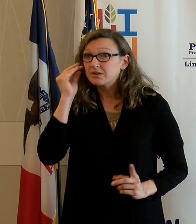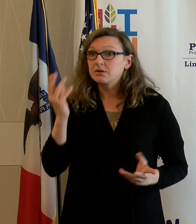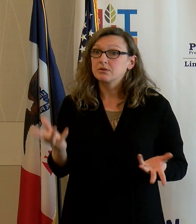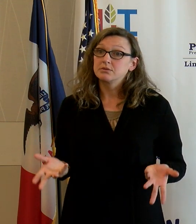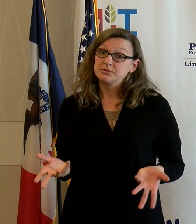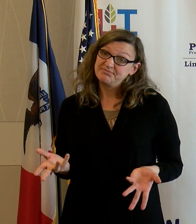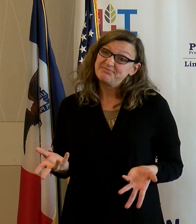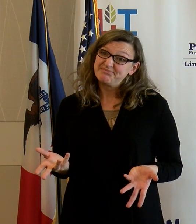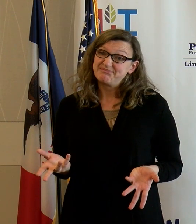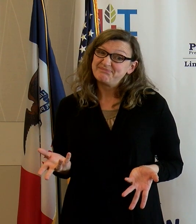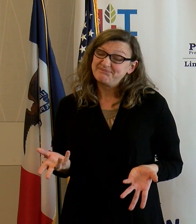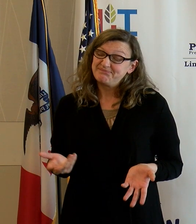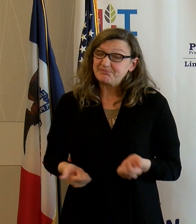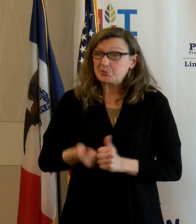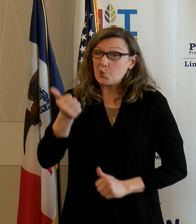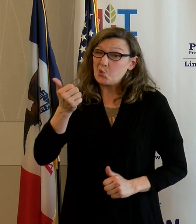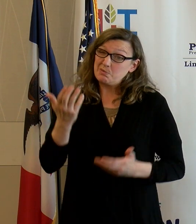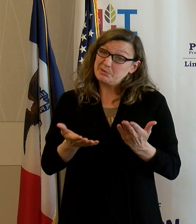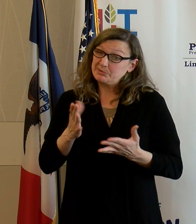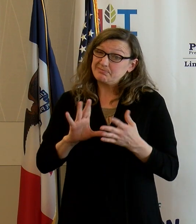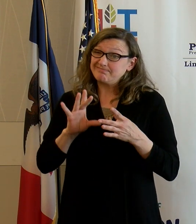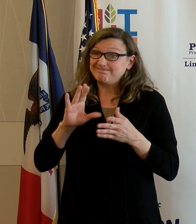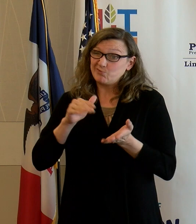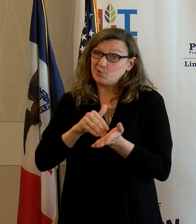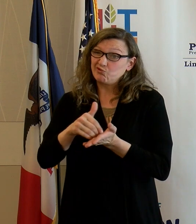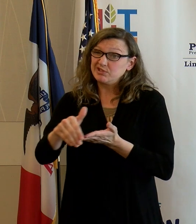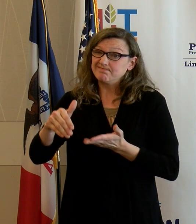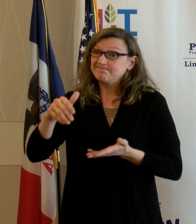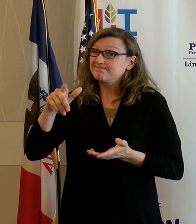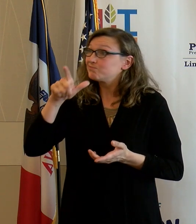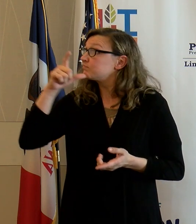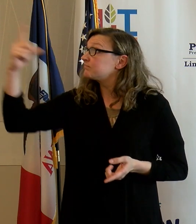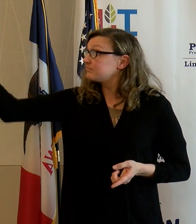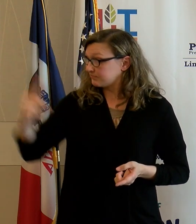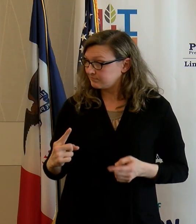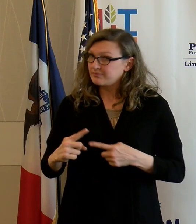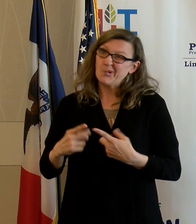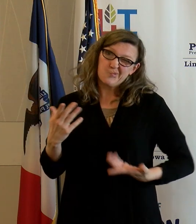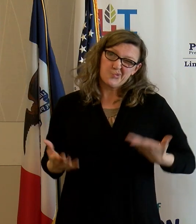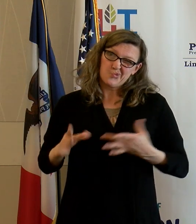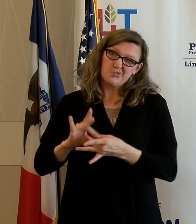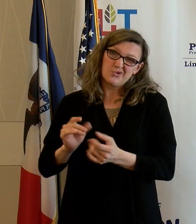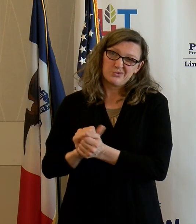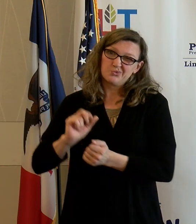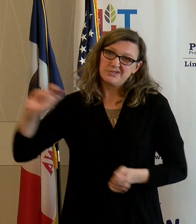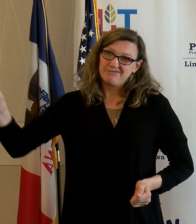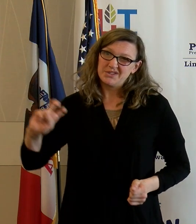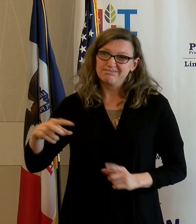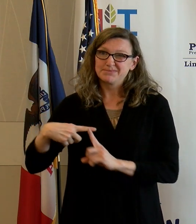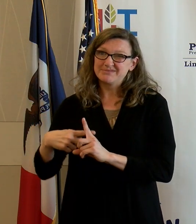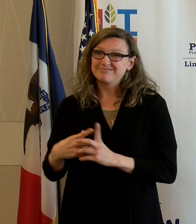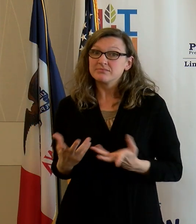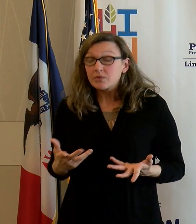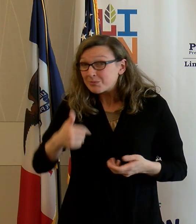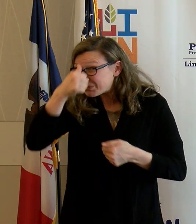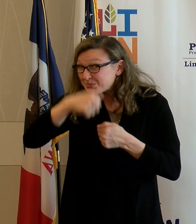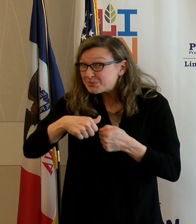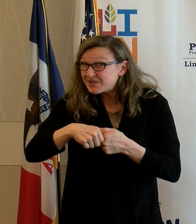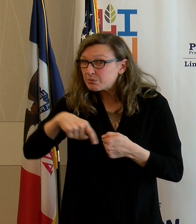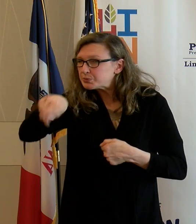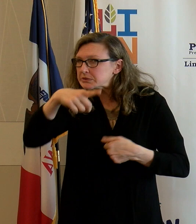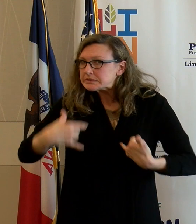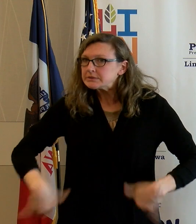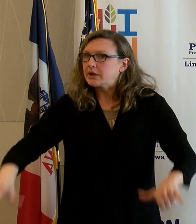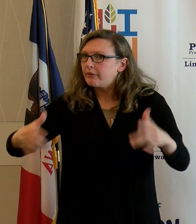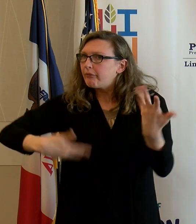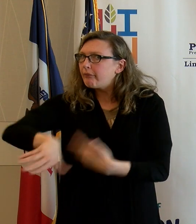times, but we also think it's right here in our community. We think it's when people are going to the store, when they're going out together to go somewhere, when they're visiting